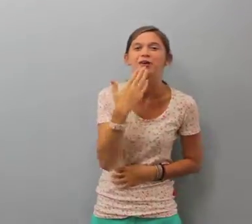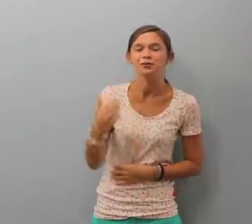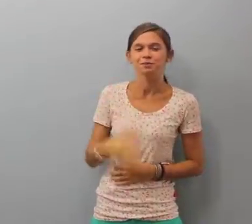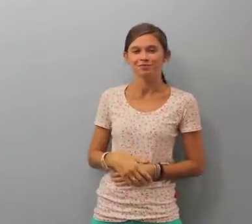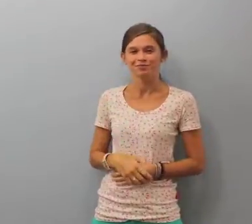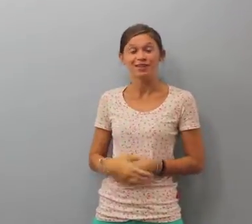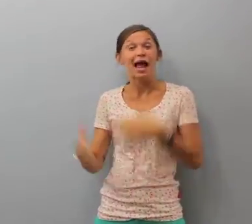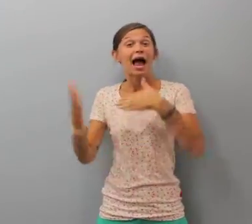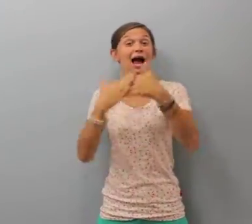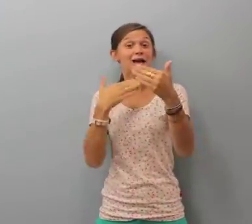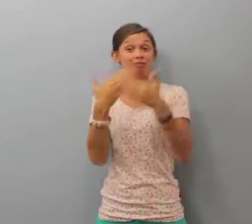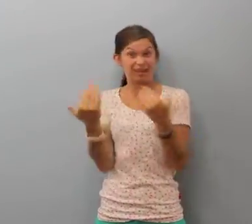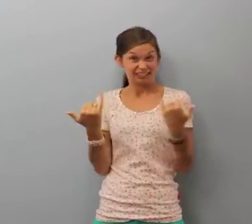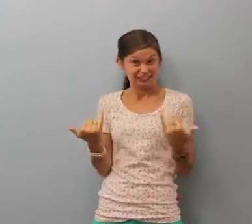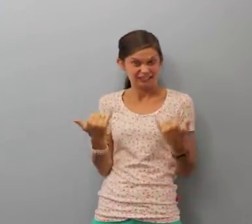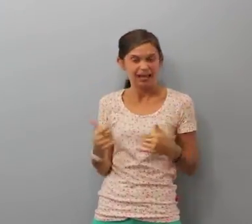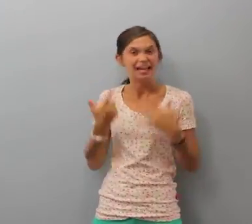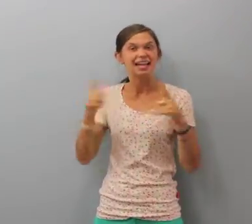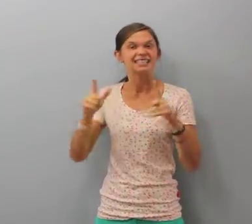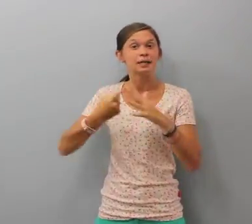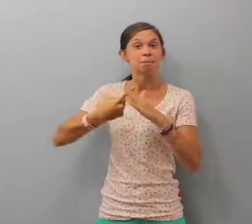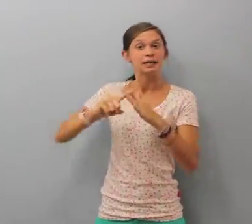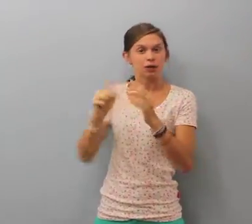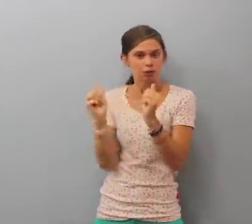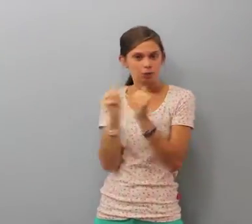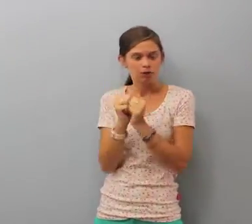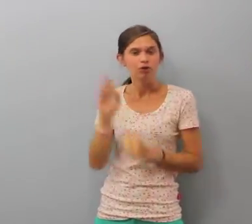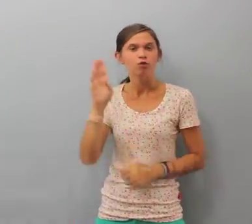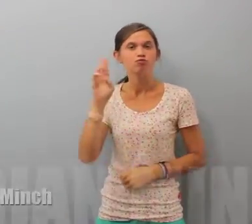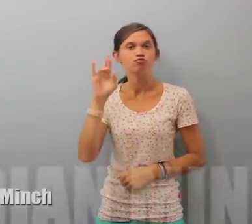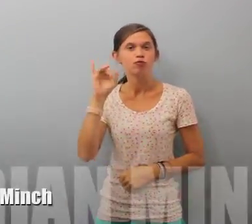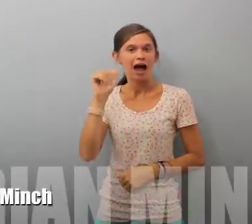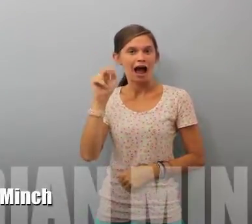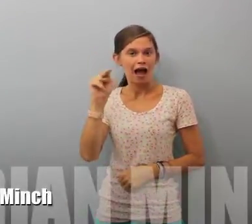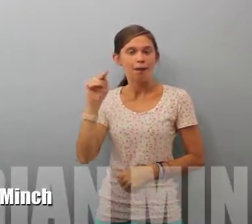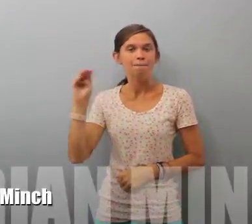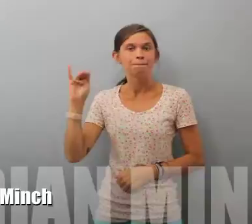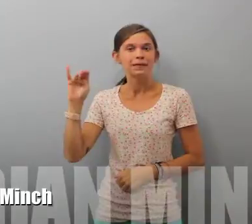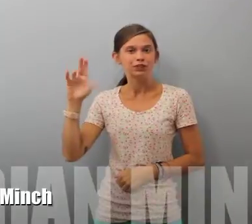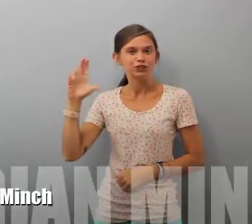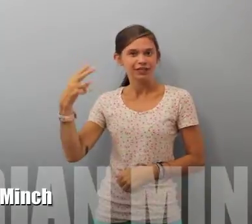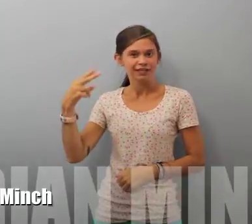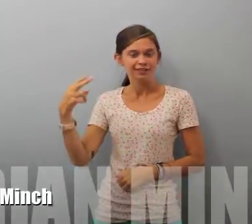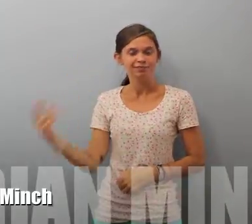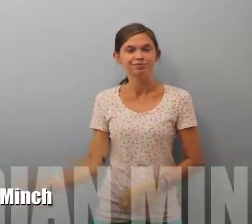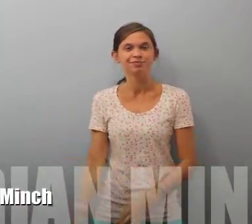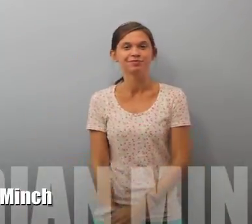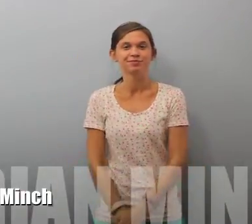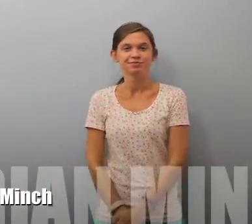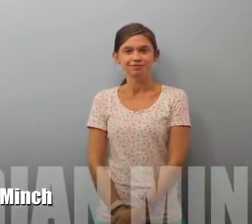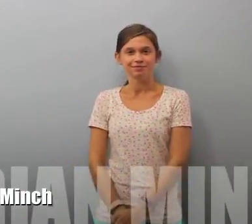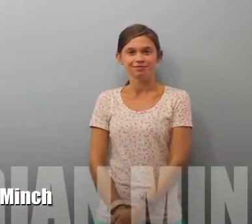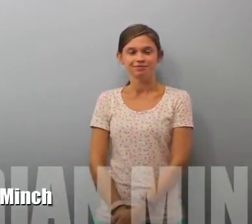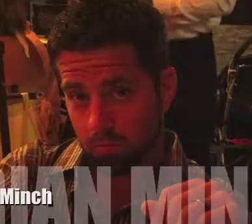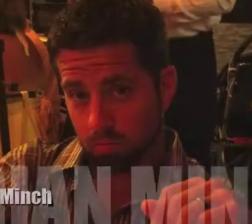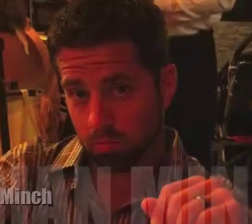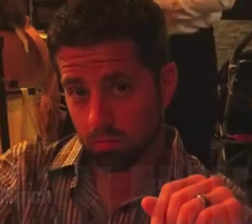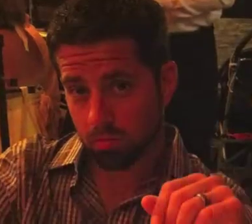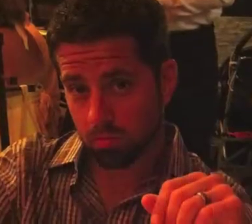let me know. So let's begin. Our first alumni is Brian Minch.